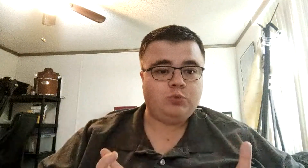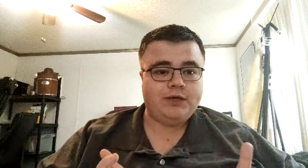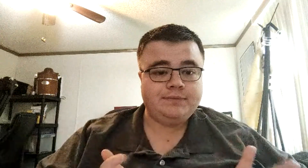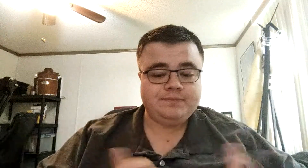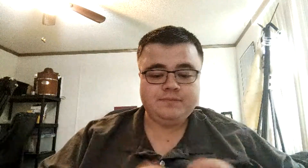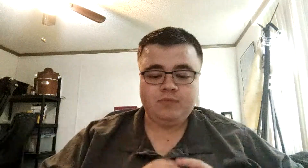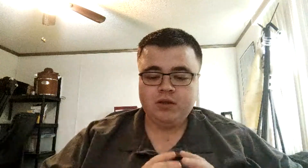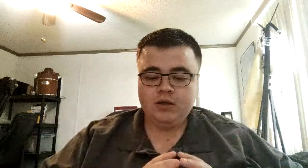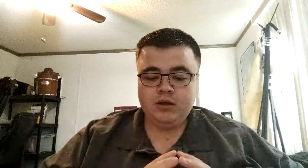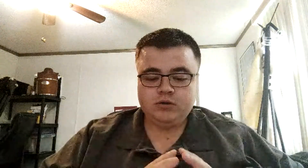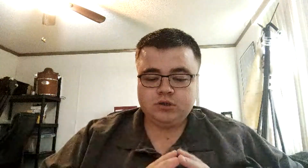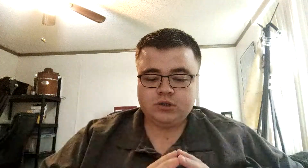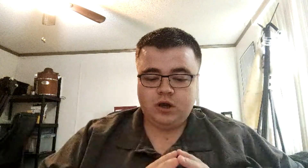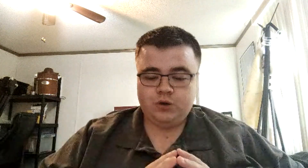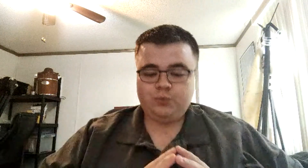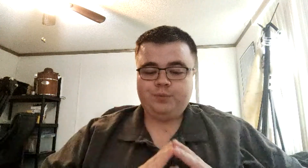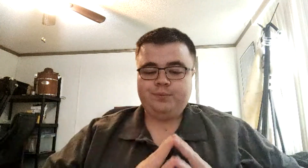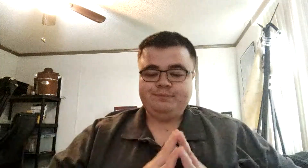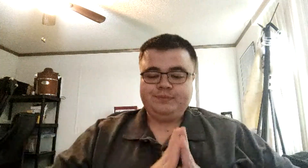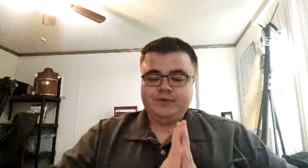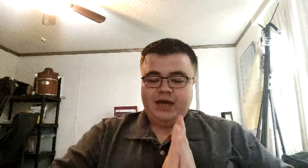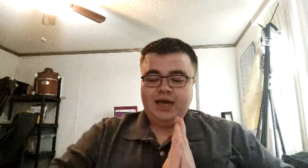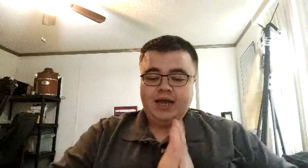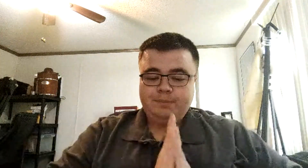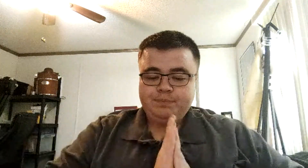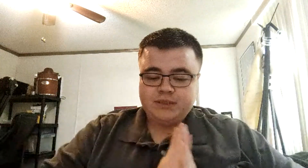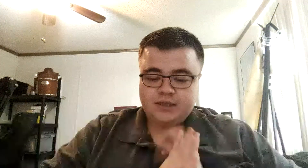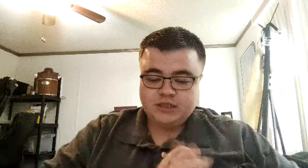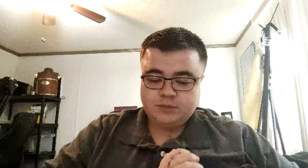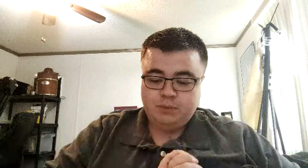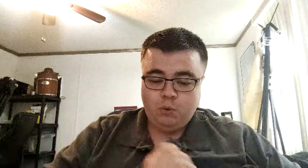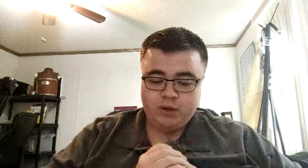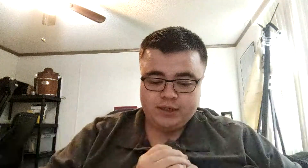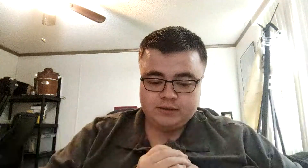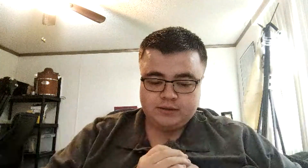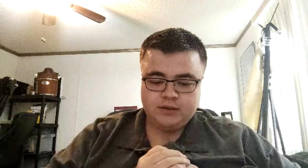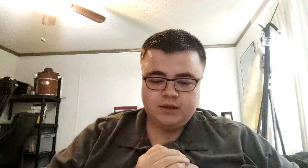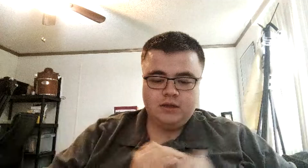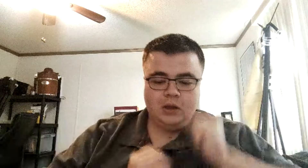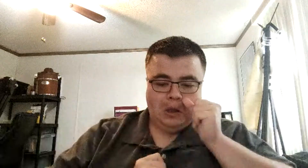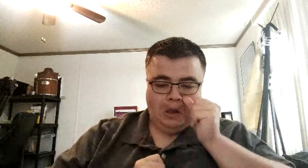student. So that happens at this point.